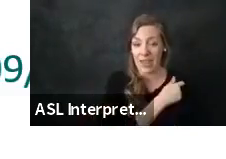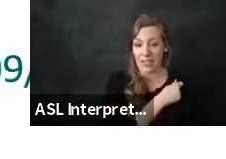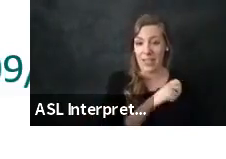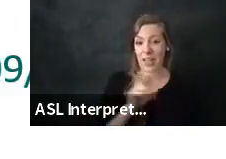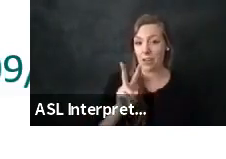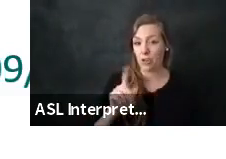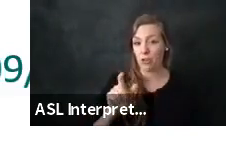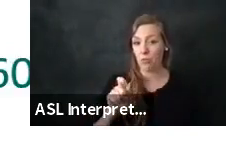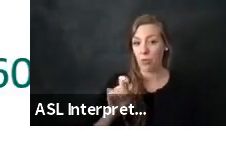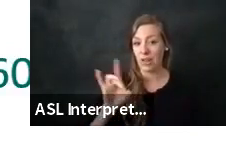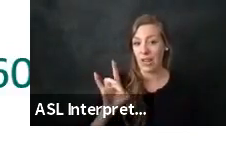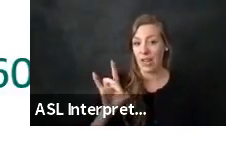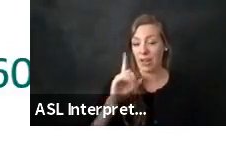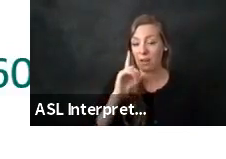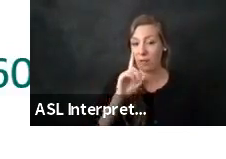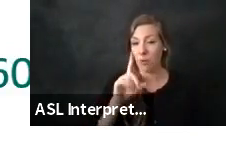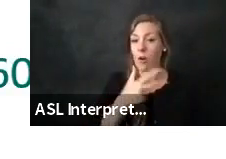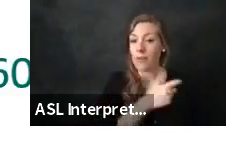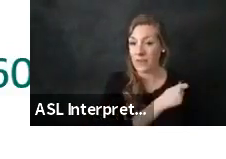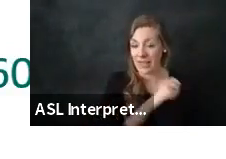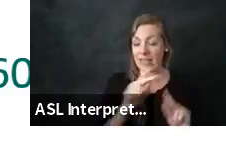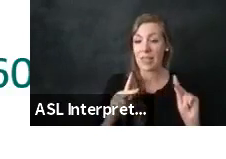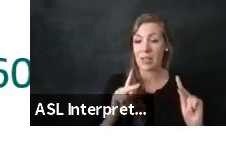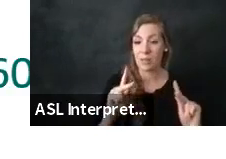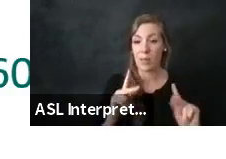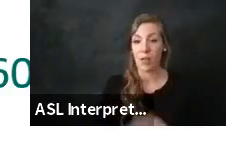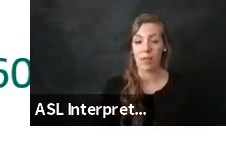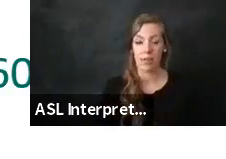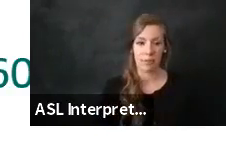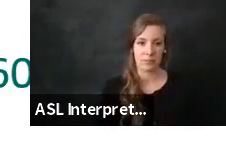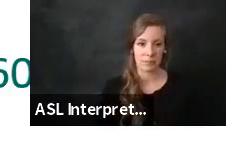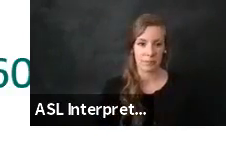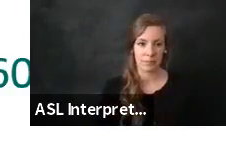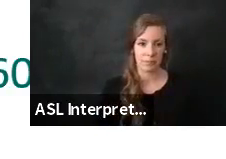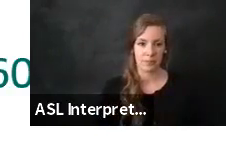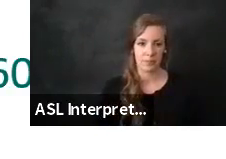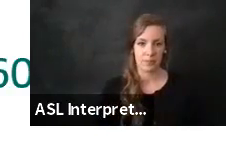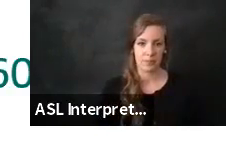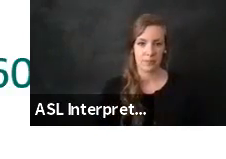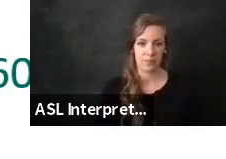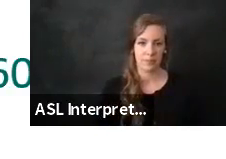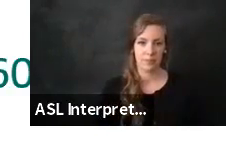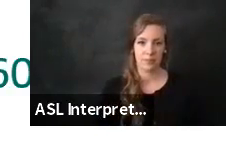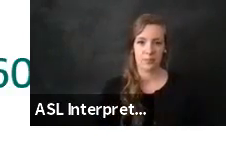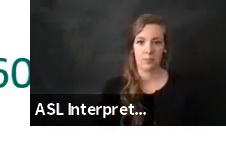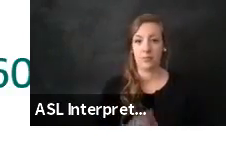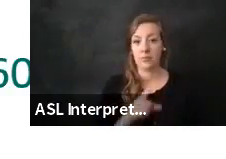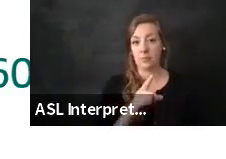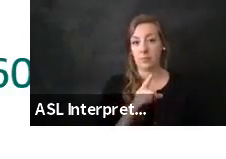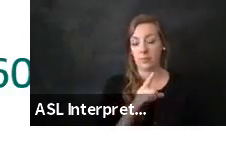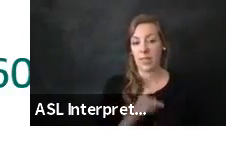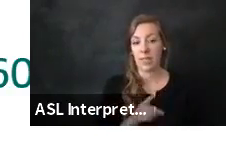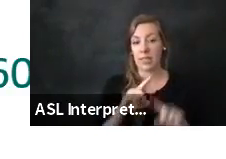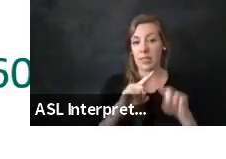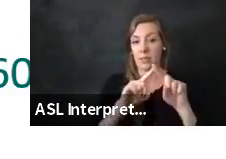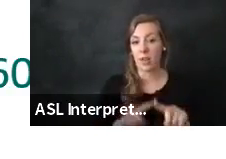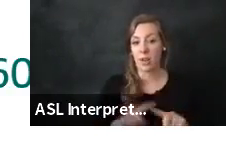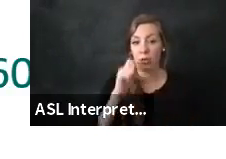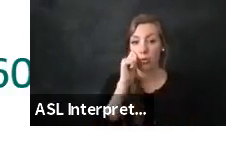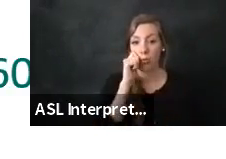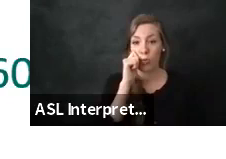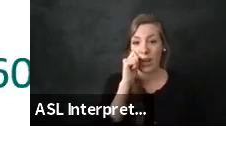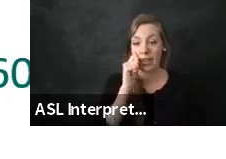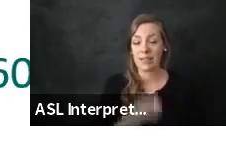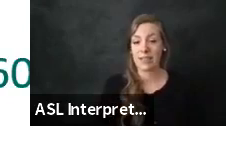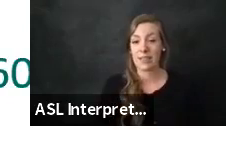2.8 new cases per 100,000 among fully vaccinated. Looking at case rate trends by race ethnicity,